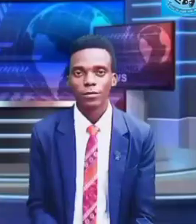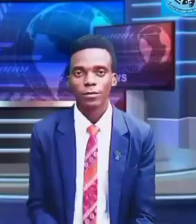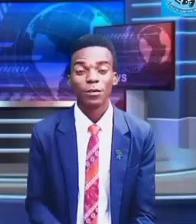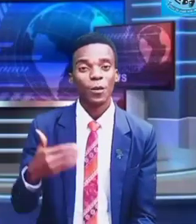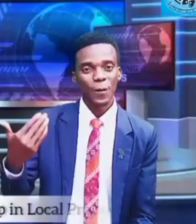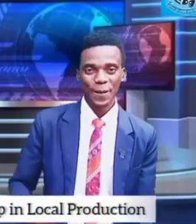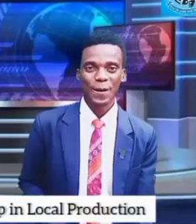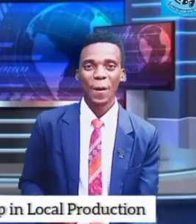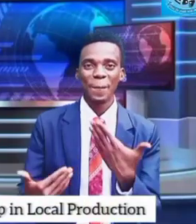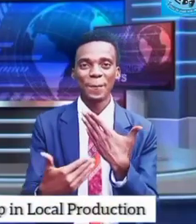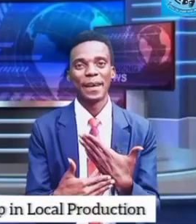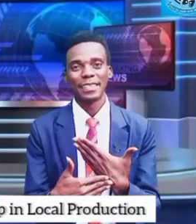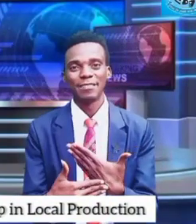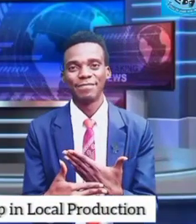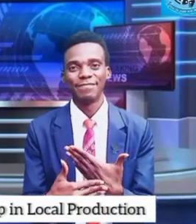Welcome back.